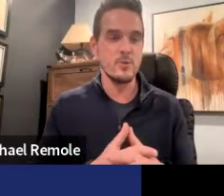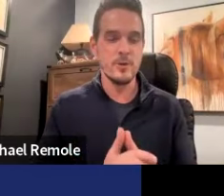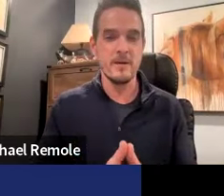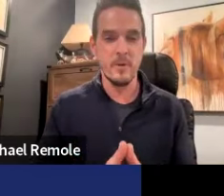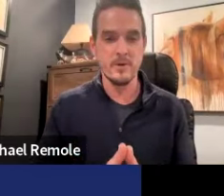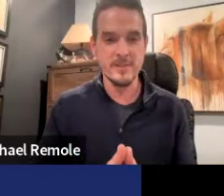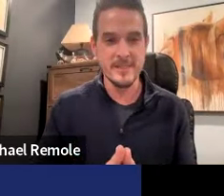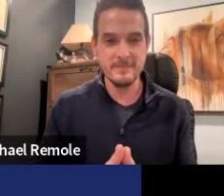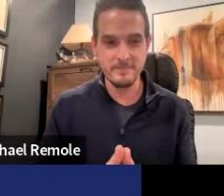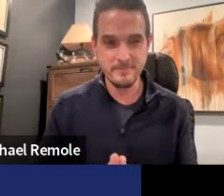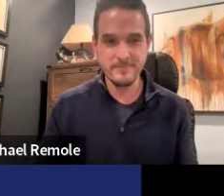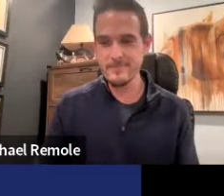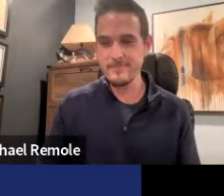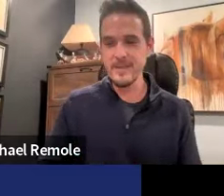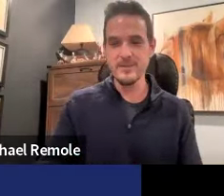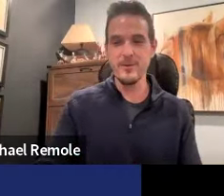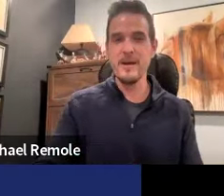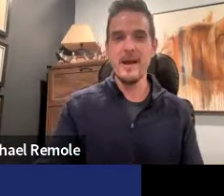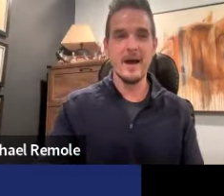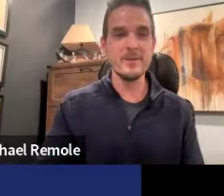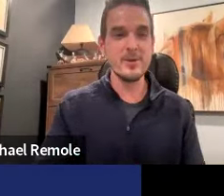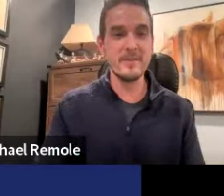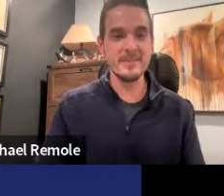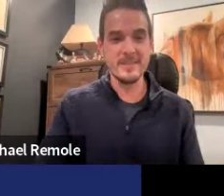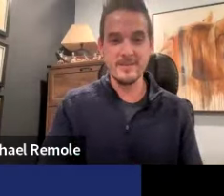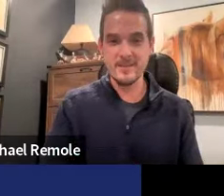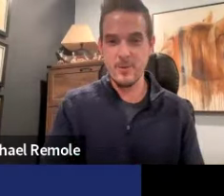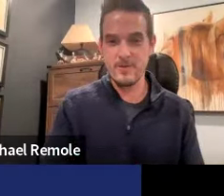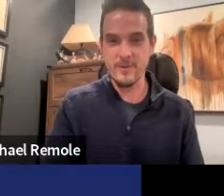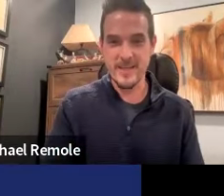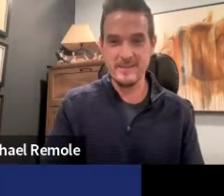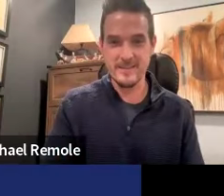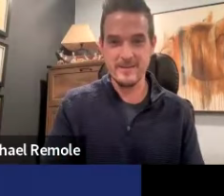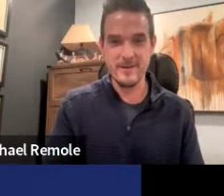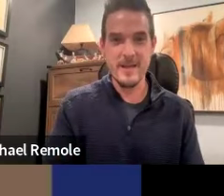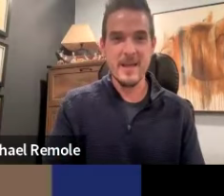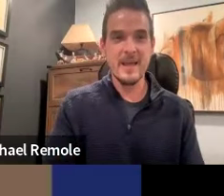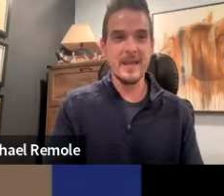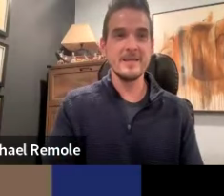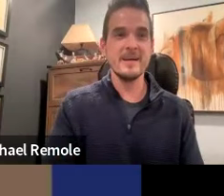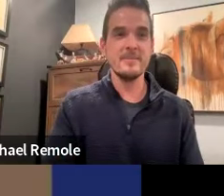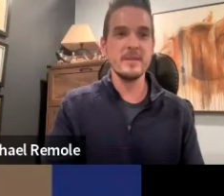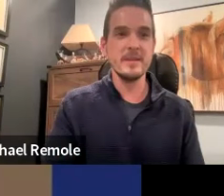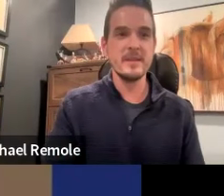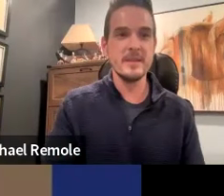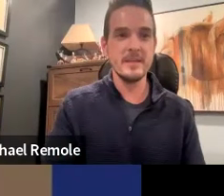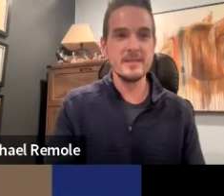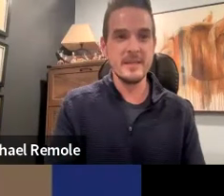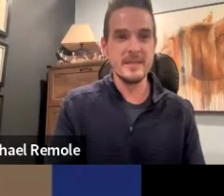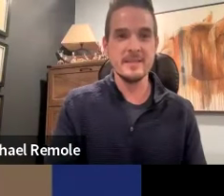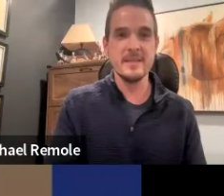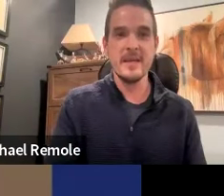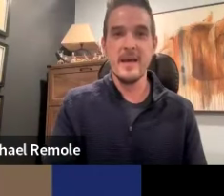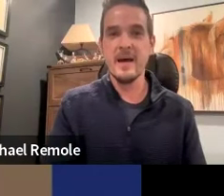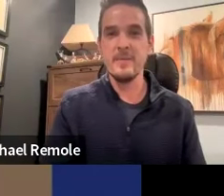you as you score that part C? So I'm going to jump into to our first case here, and